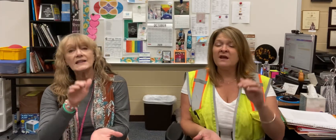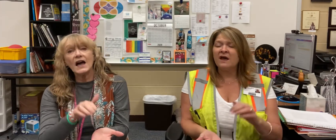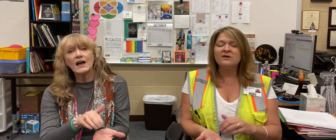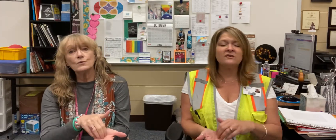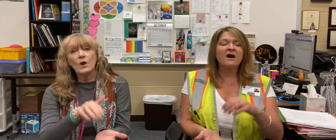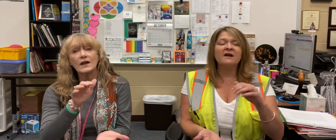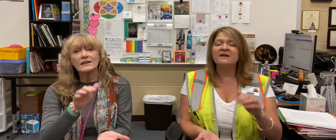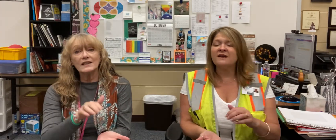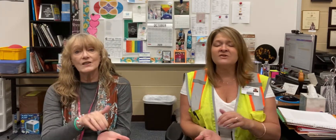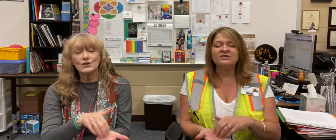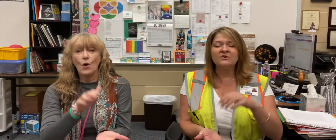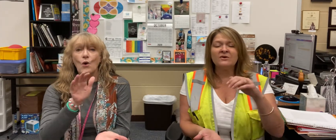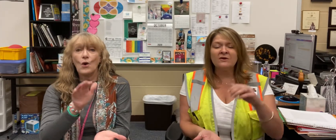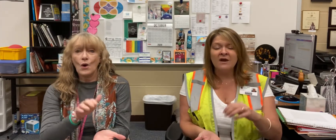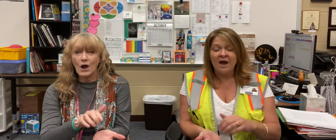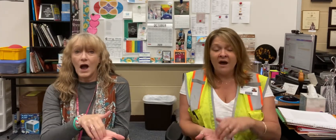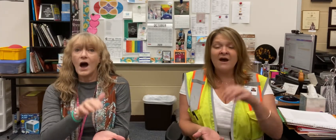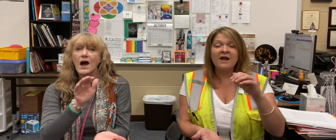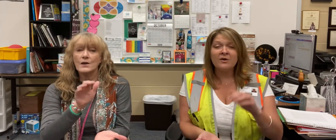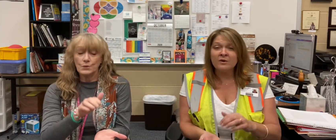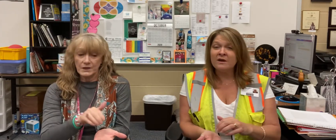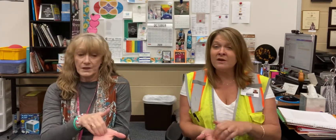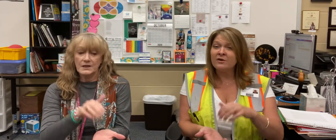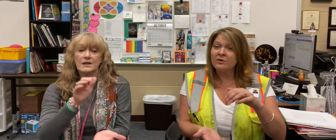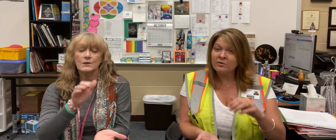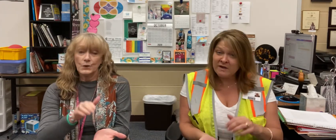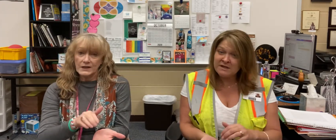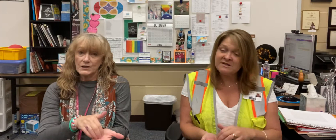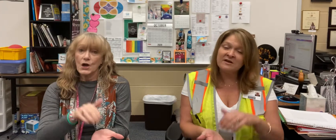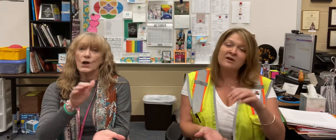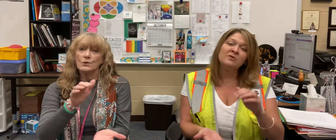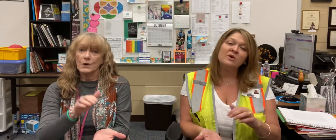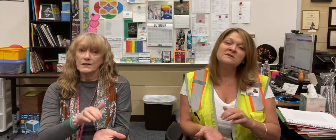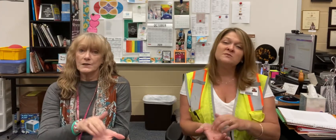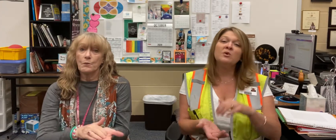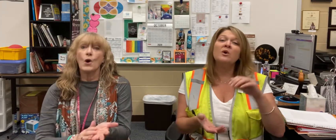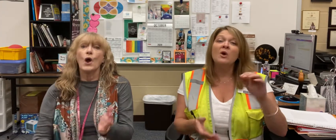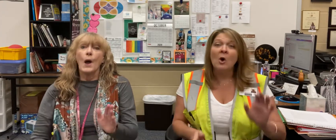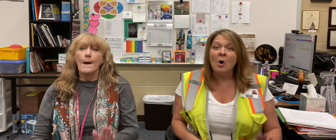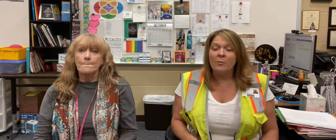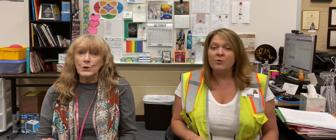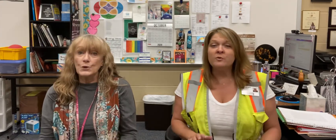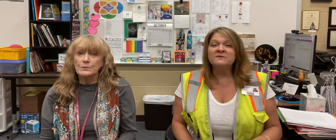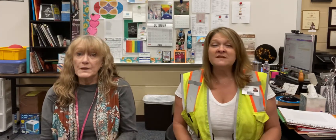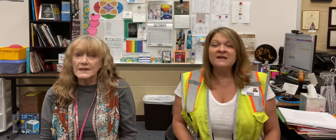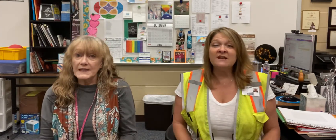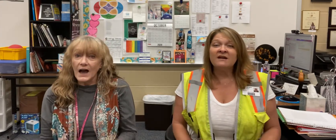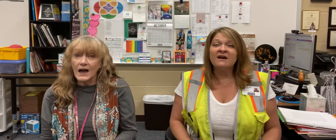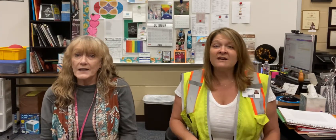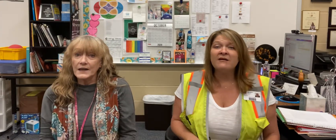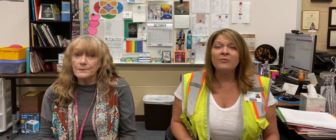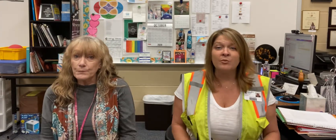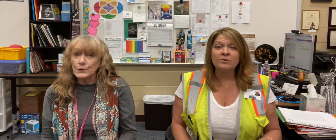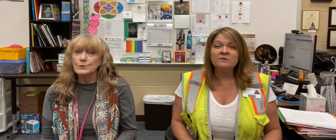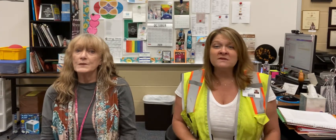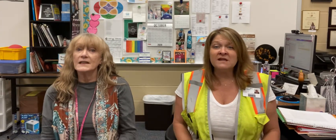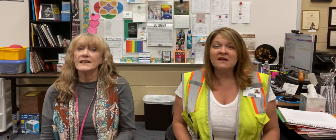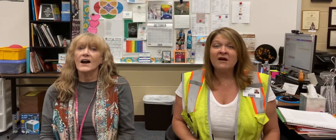and rocky shore, I will return once more. Boom diddy ada, boom diddy